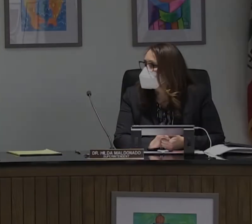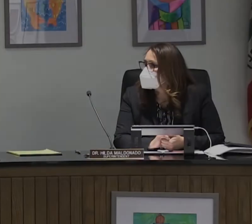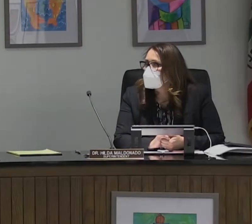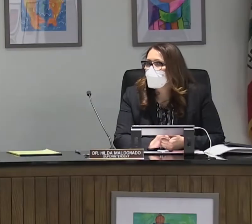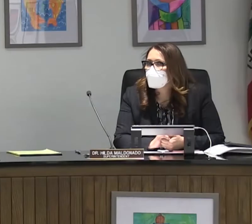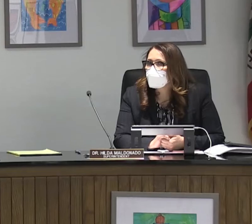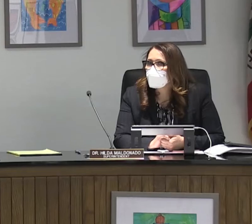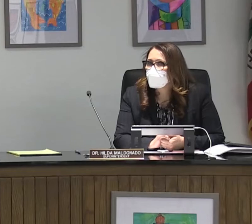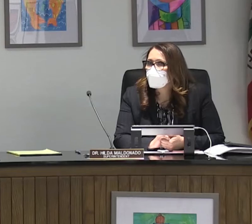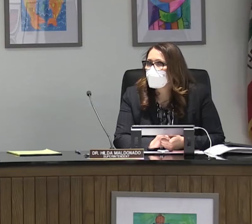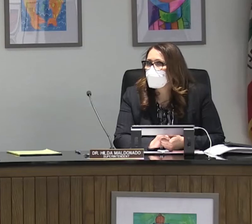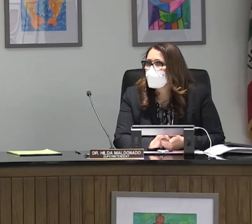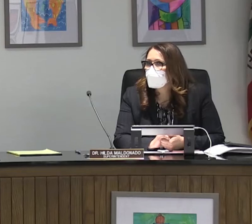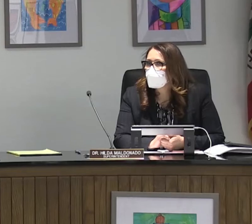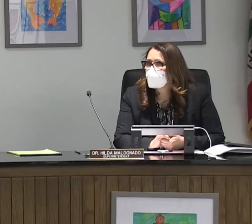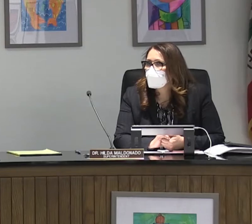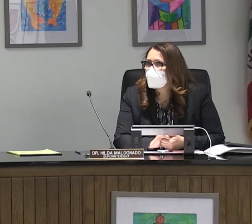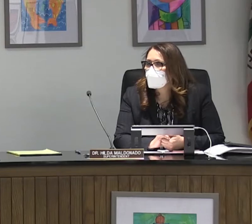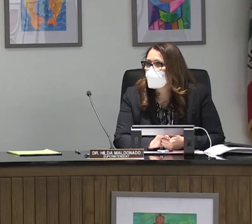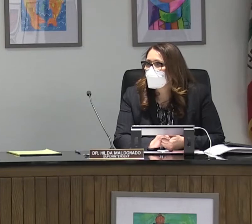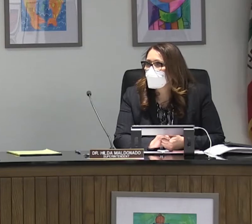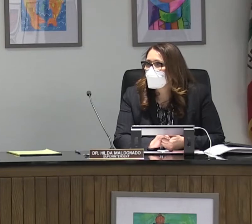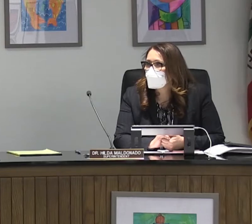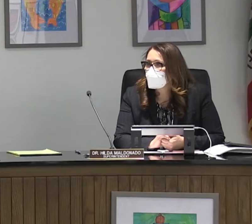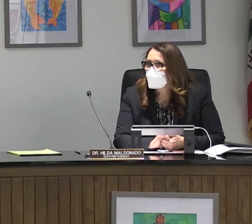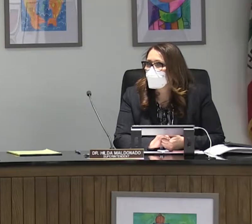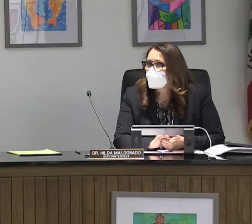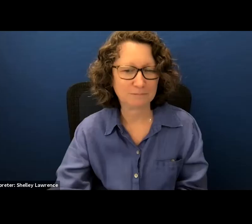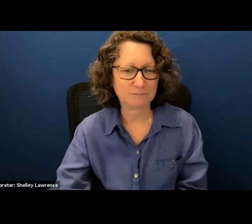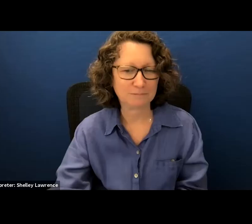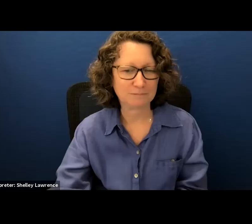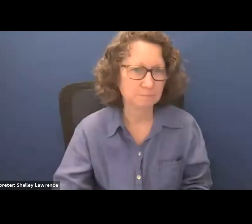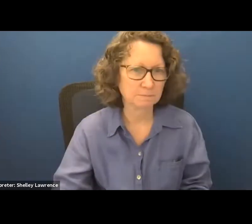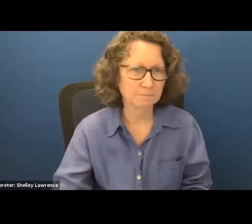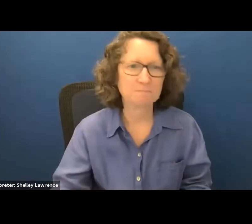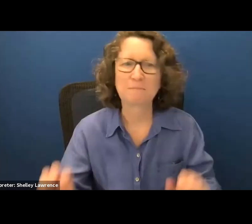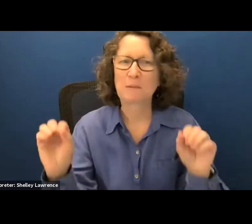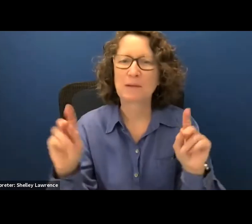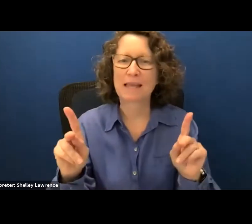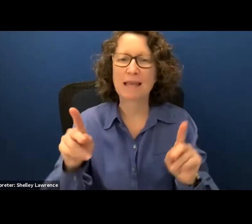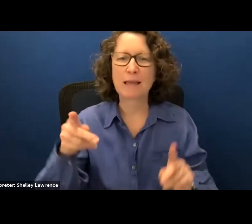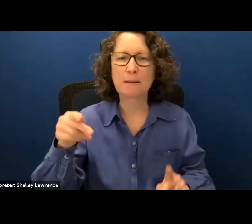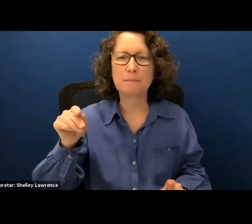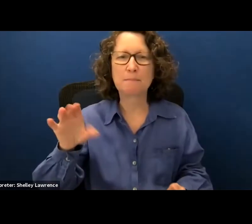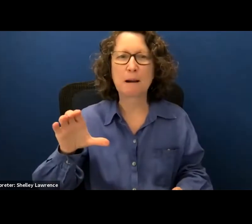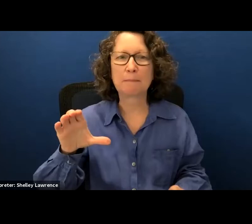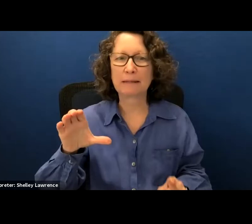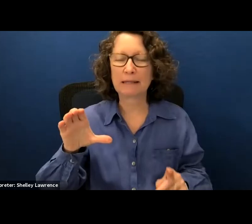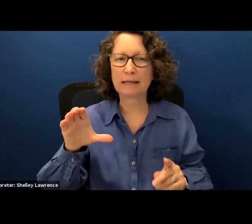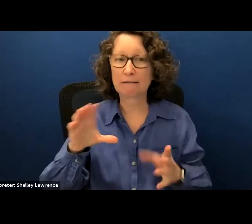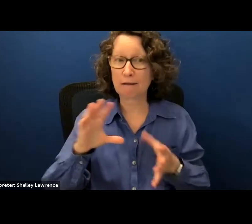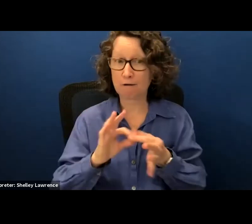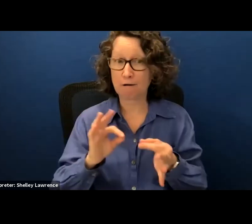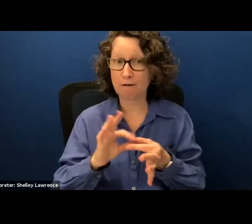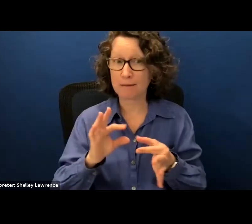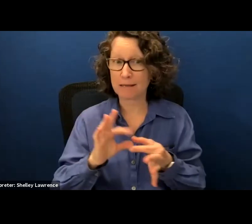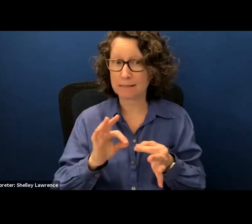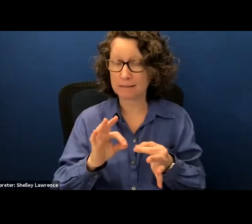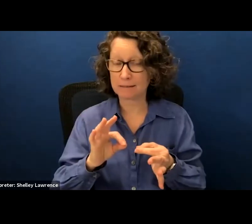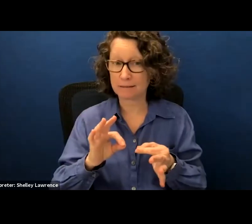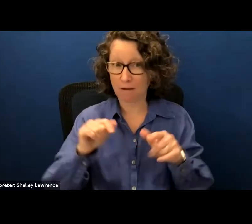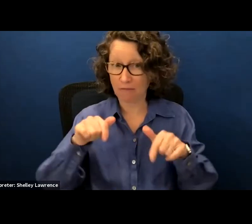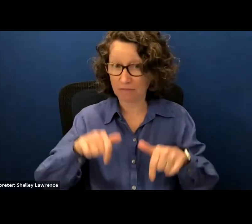Okay, now we will go to public comment on this item. Ms. Trujillo, are there any public comments?